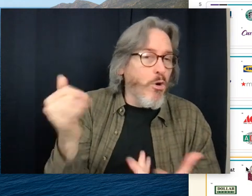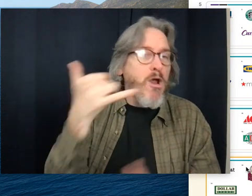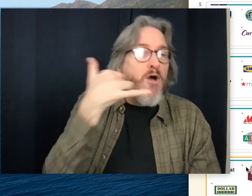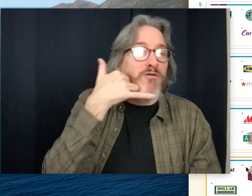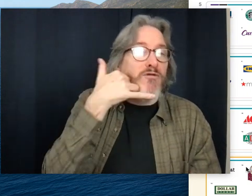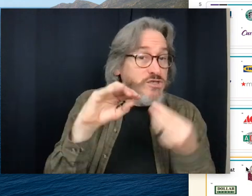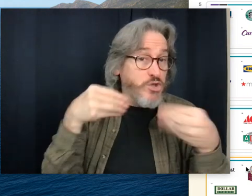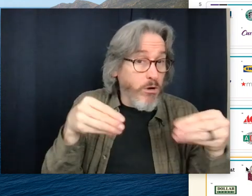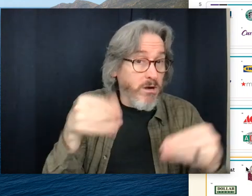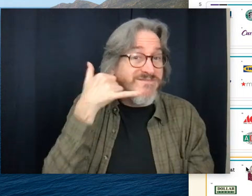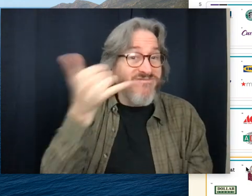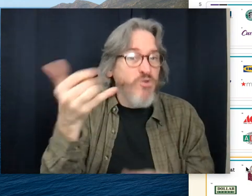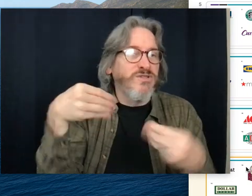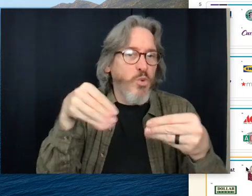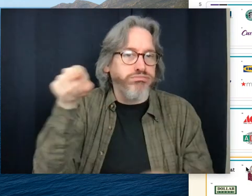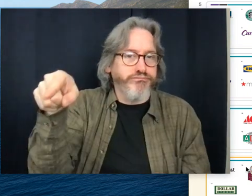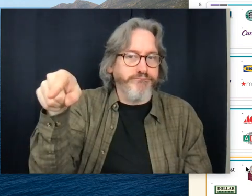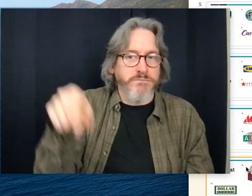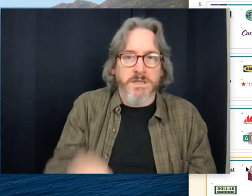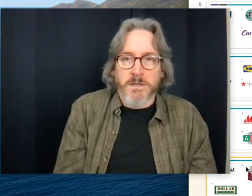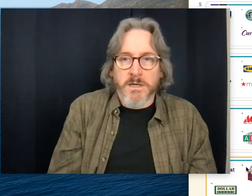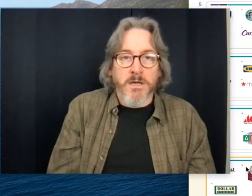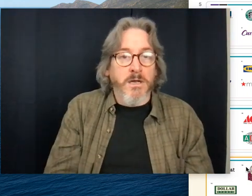AT&T, or phone store,